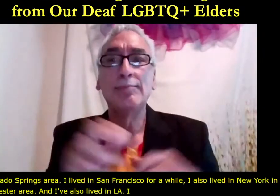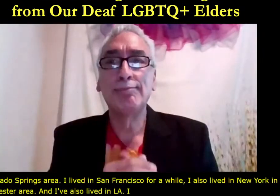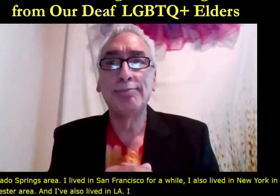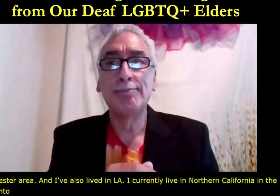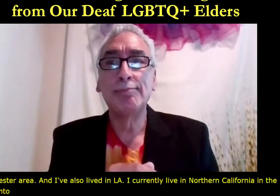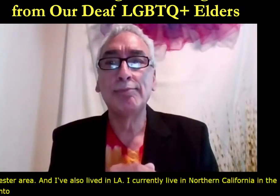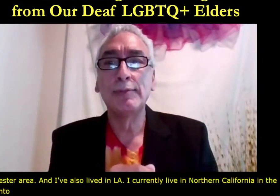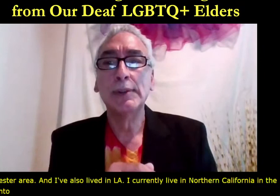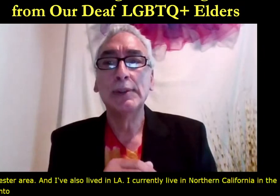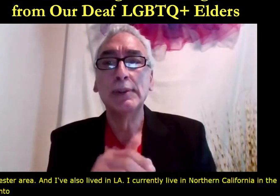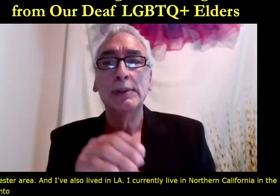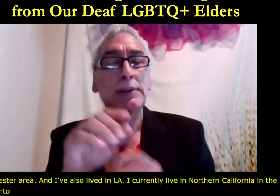now let me introduce the panelists